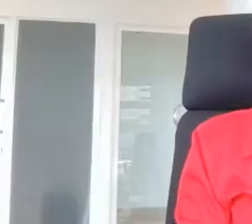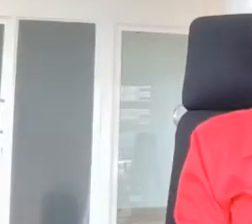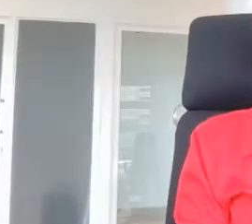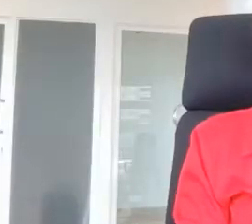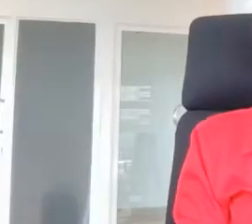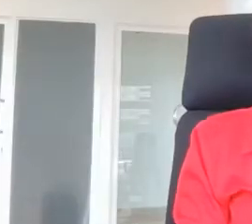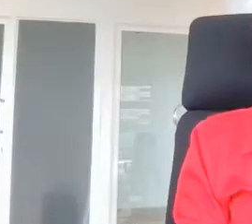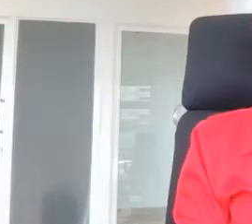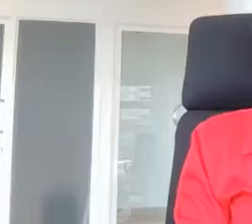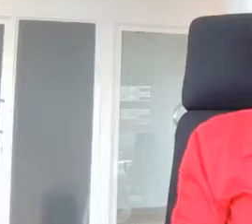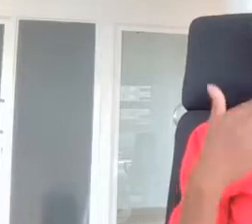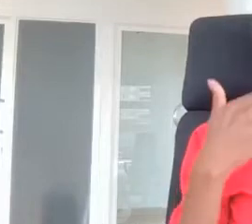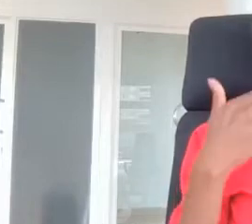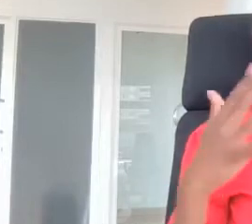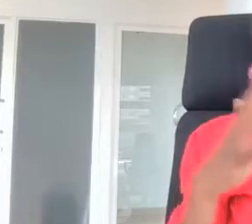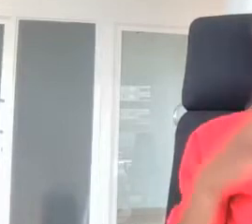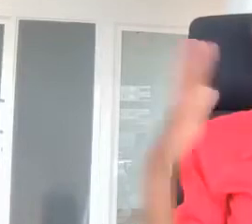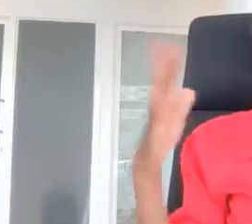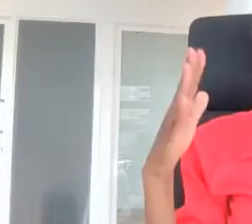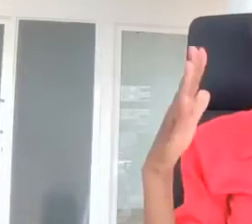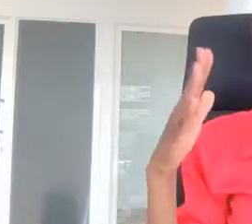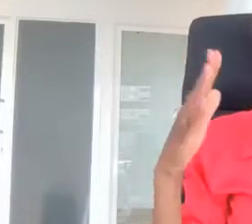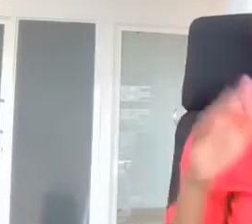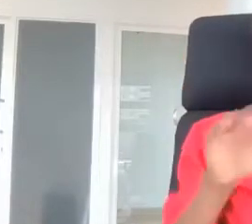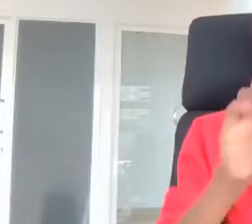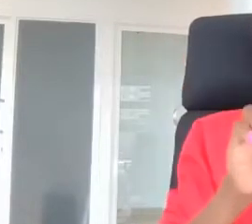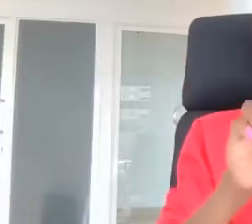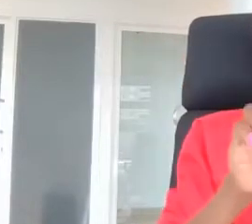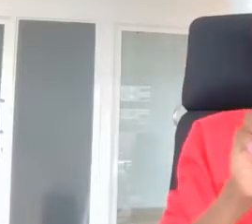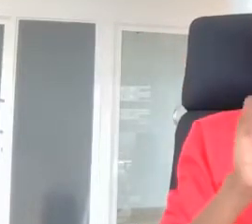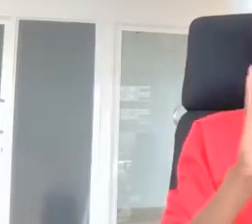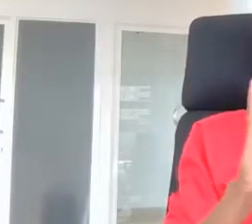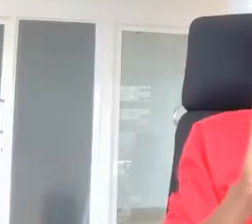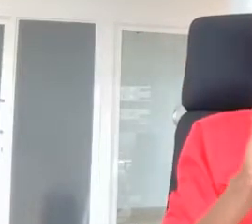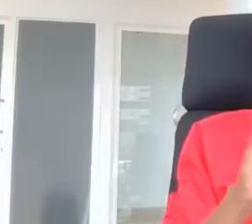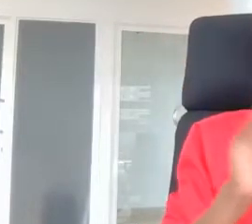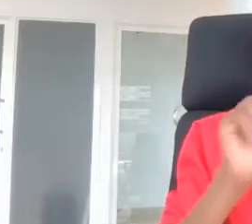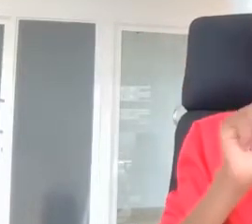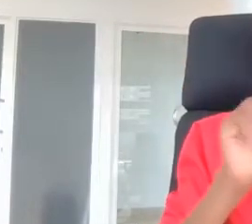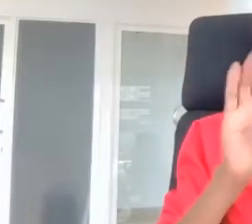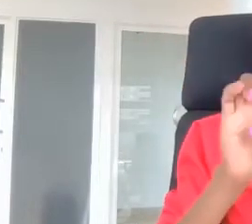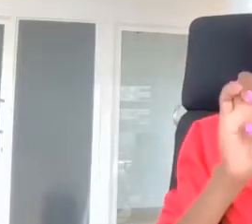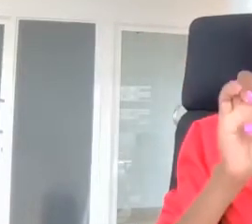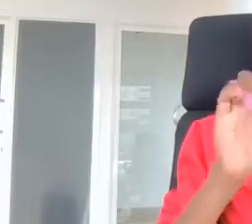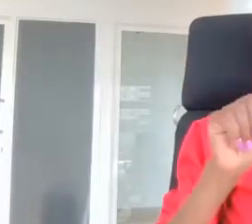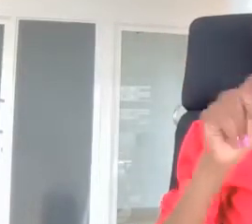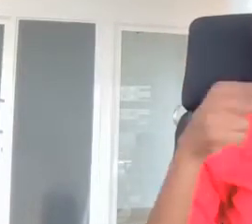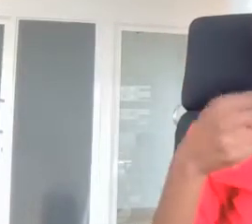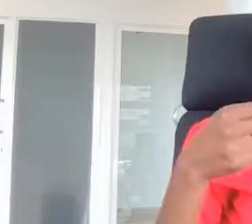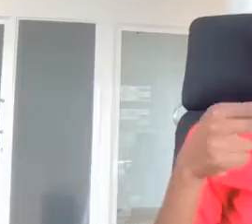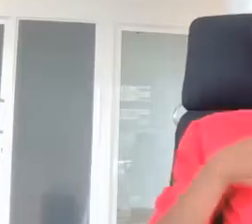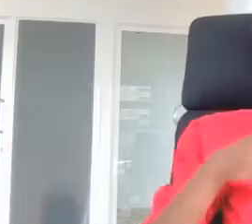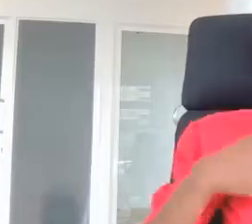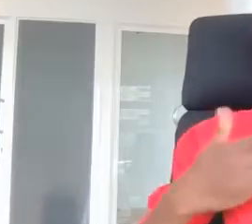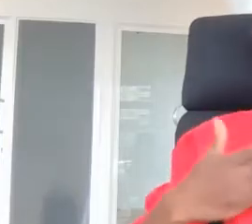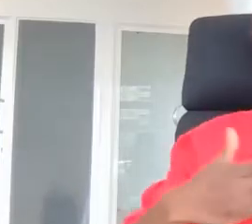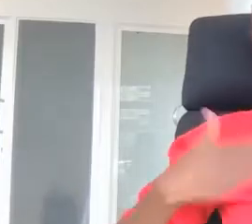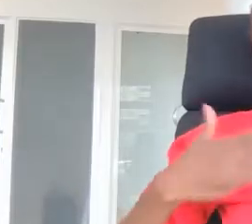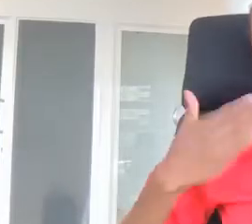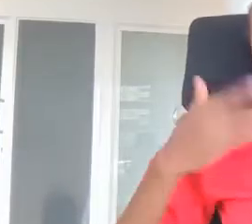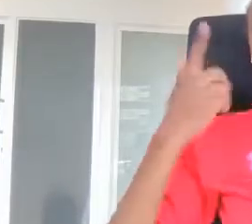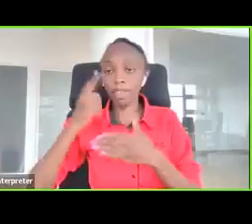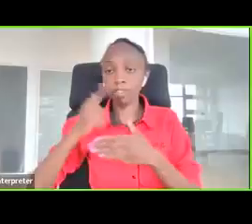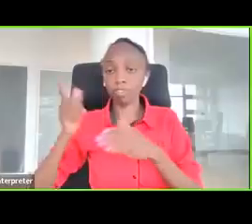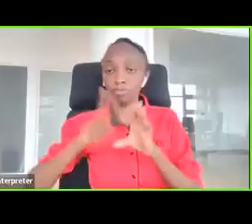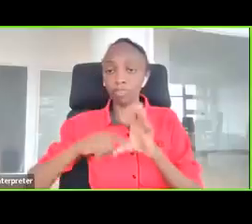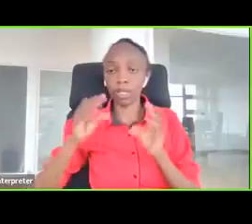Thank you so much, Madam Elizabeth. Indeed, it's very great to hear from you. Yeah, we are very honored to have you joining us. Thank you so